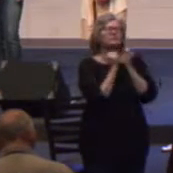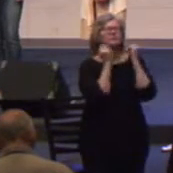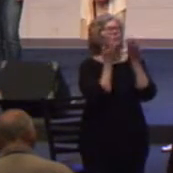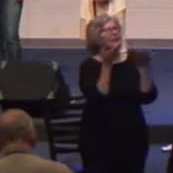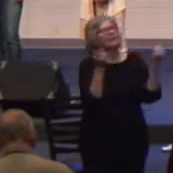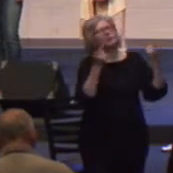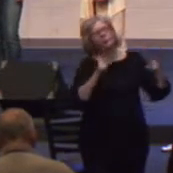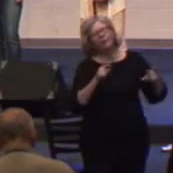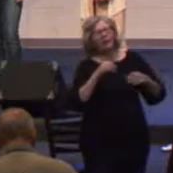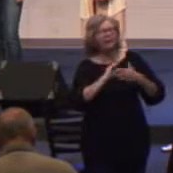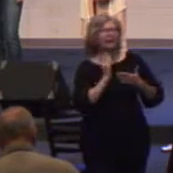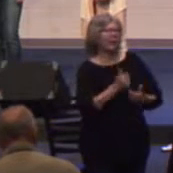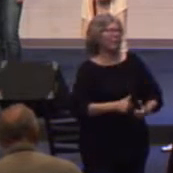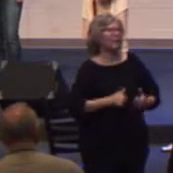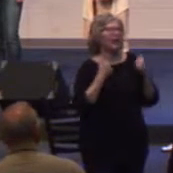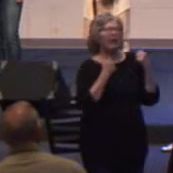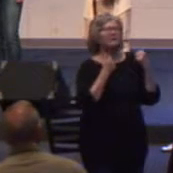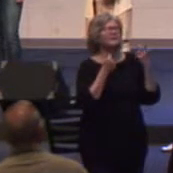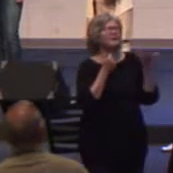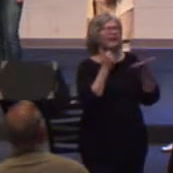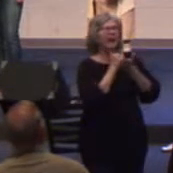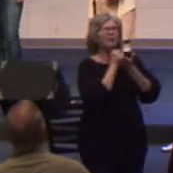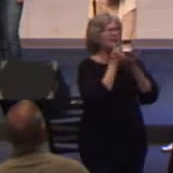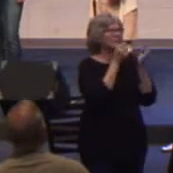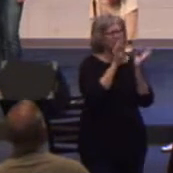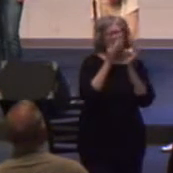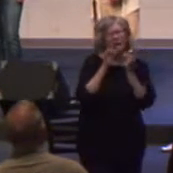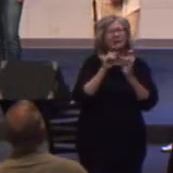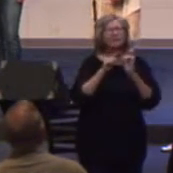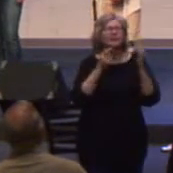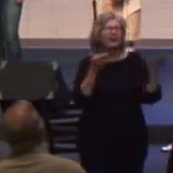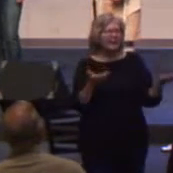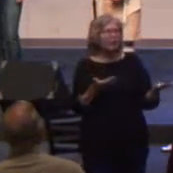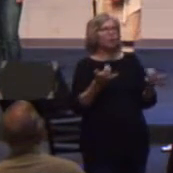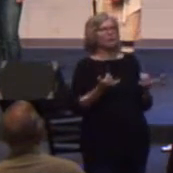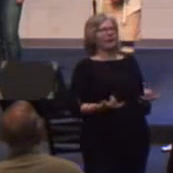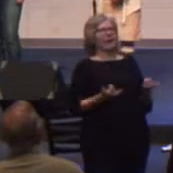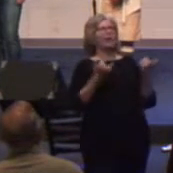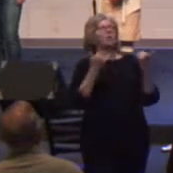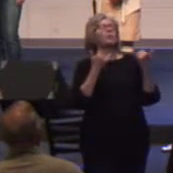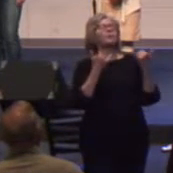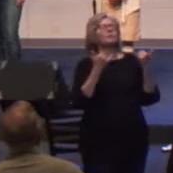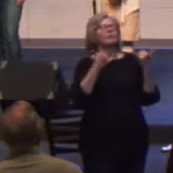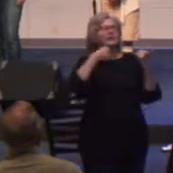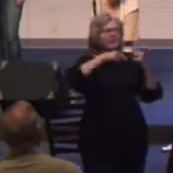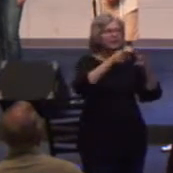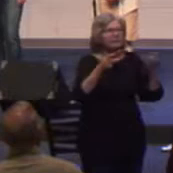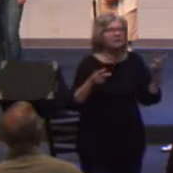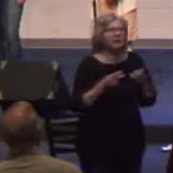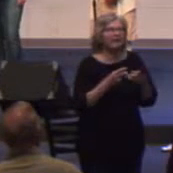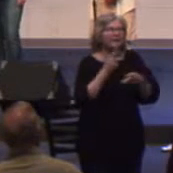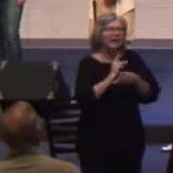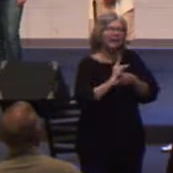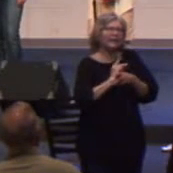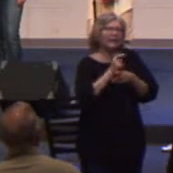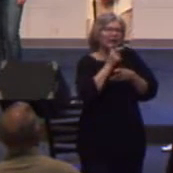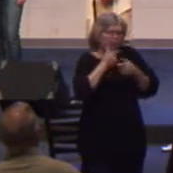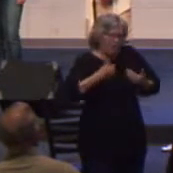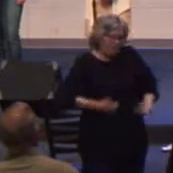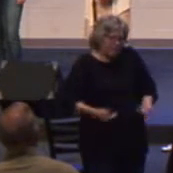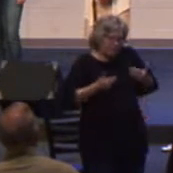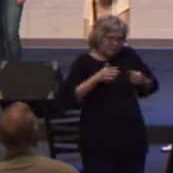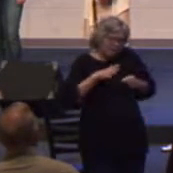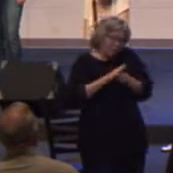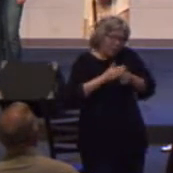on in our lives or in our world. But Lord, at this time and in this place, we might keep our whole self fully